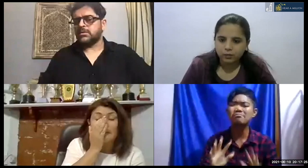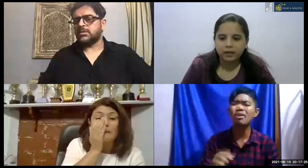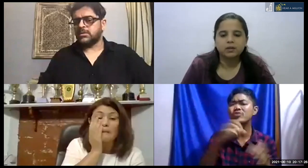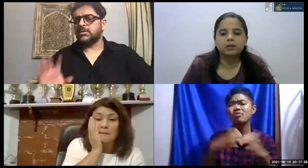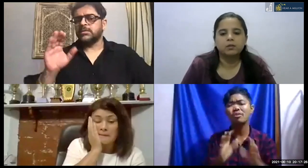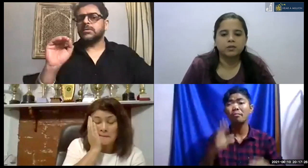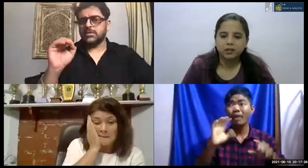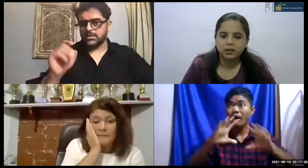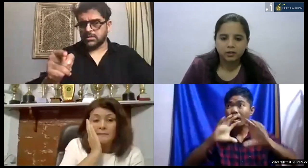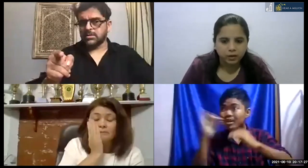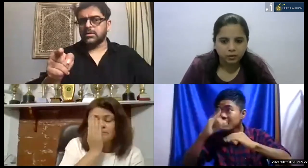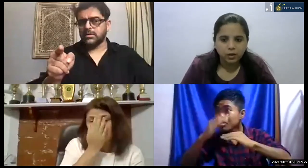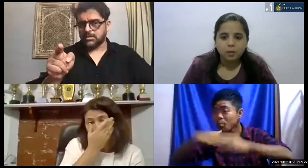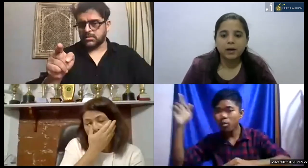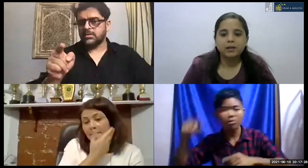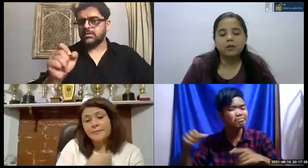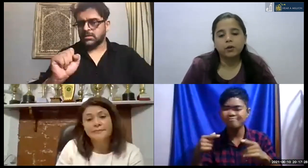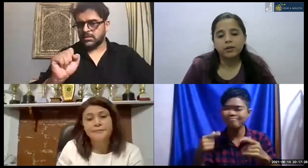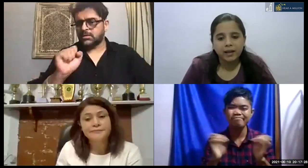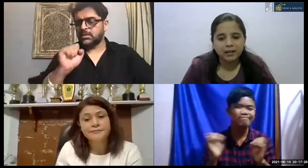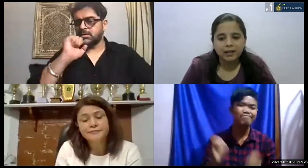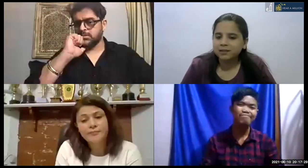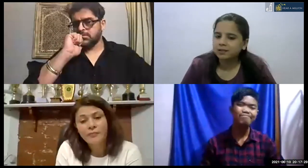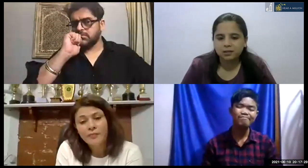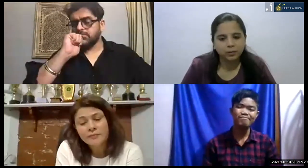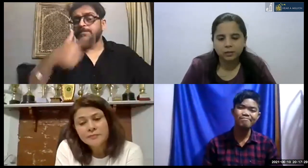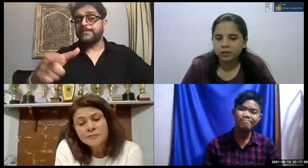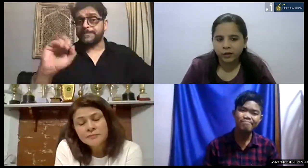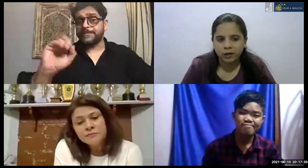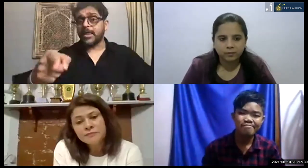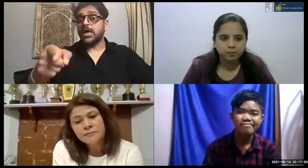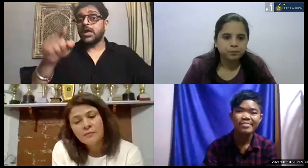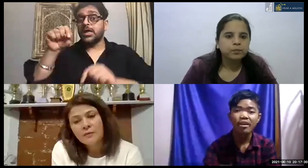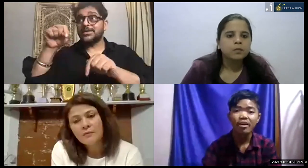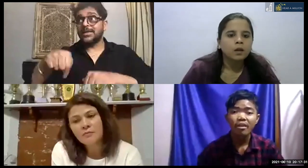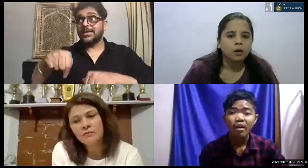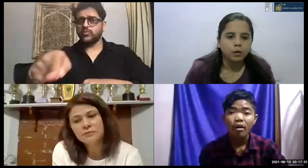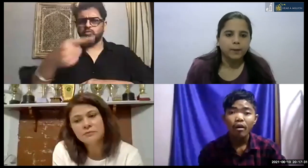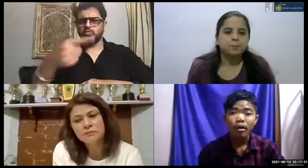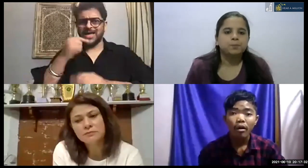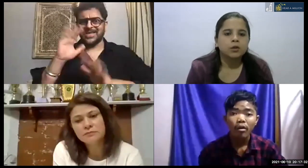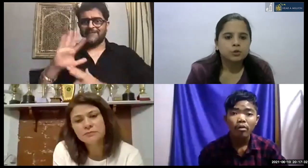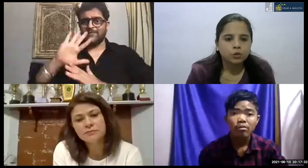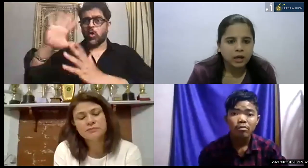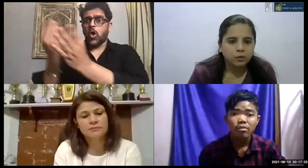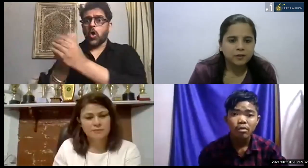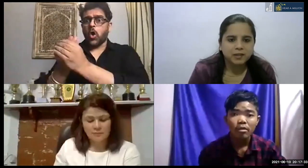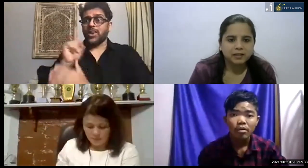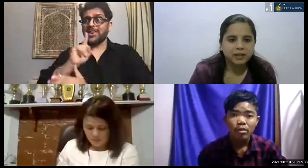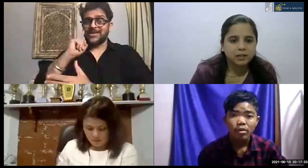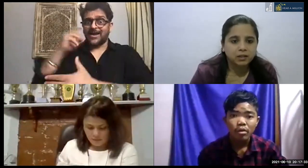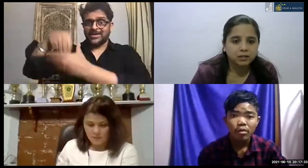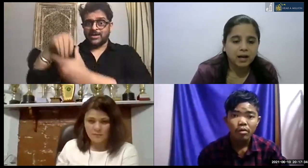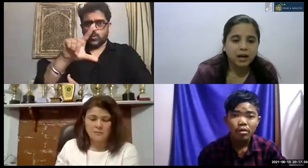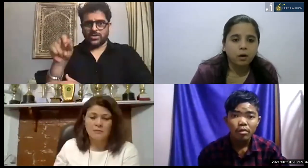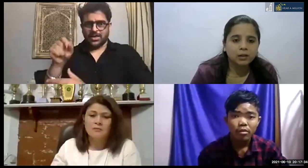to them whatever was there in the video. But for the higher classes, it's become difficult. Okay, so now you have said